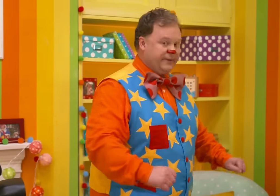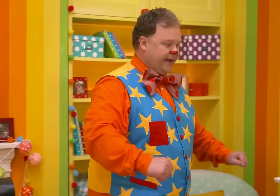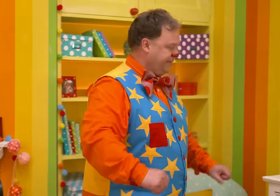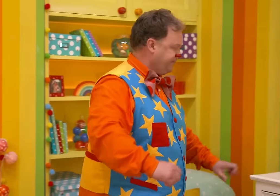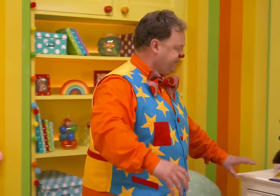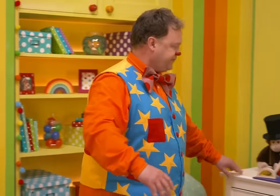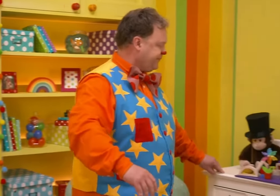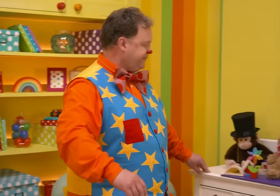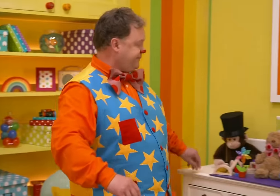we go.